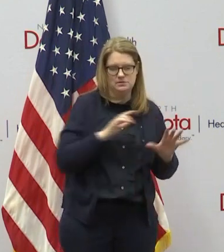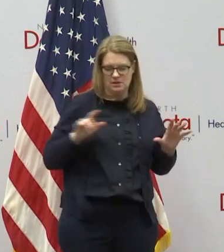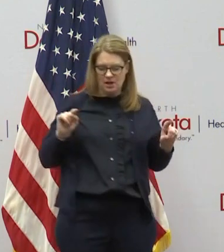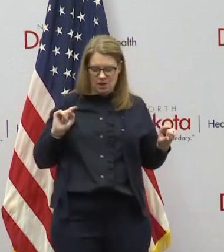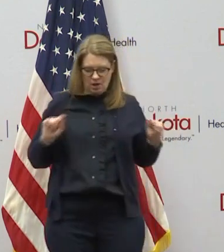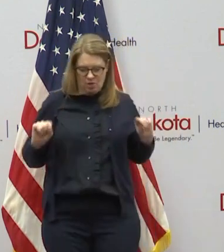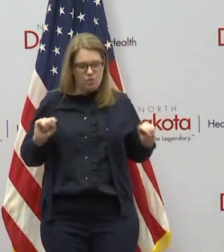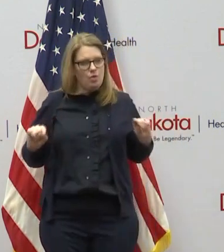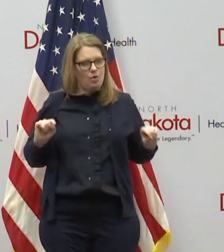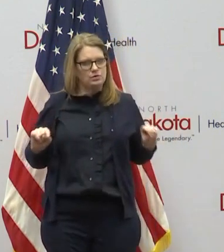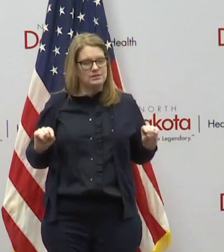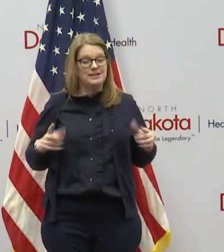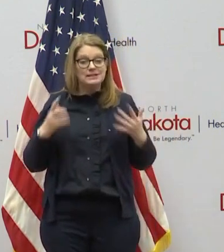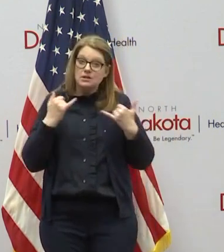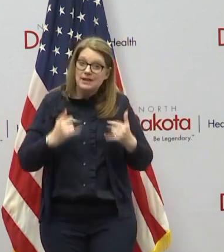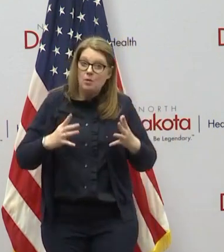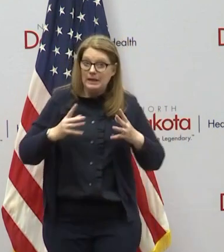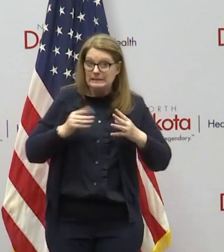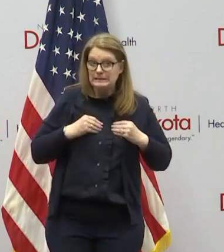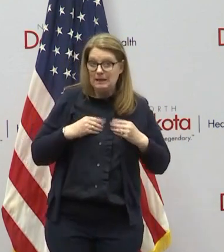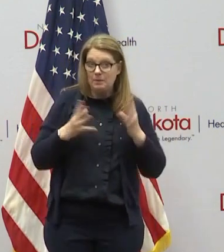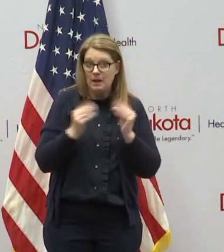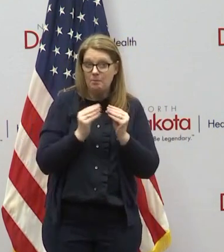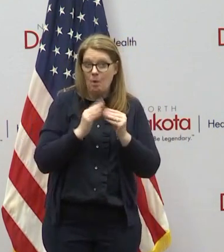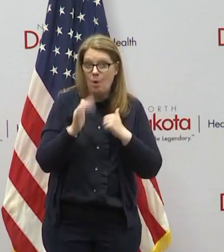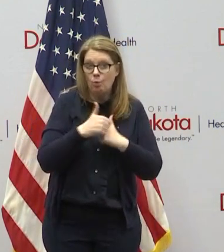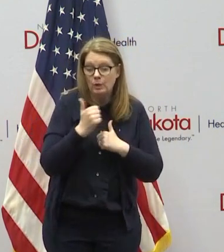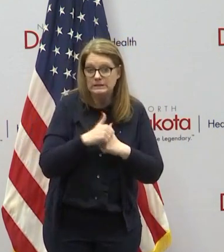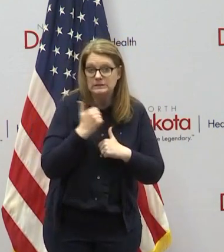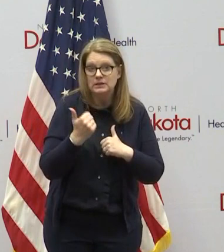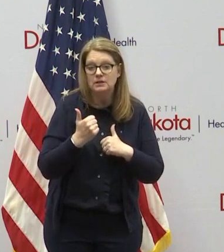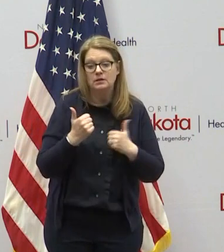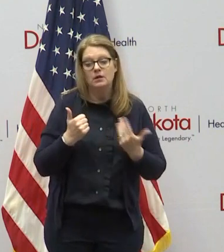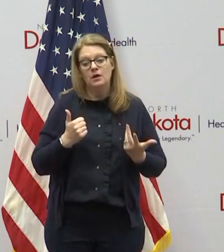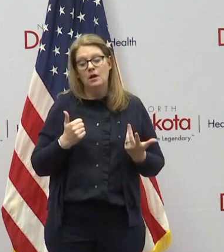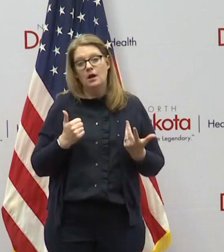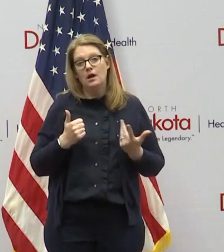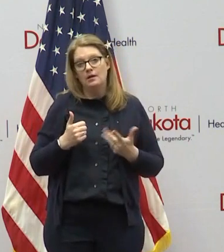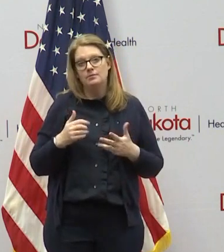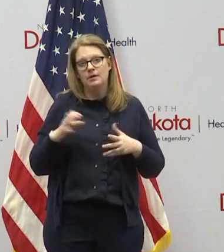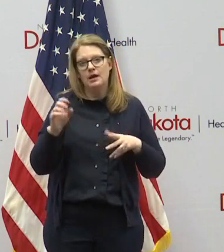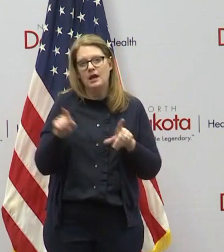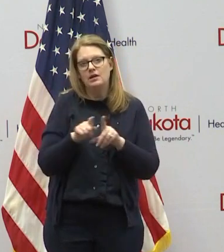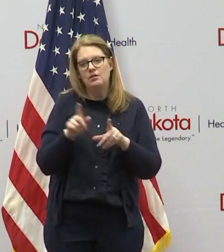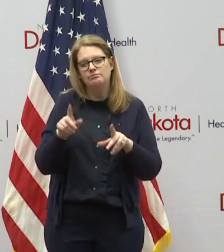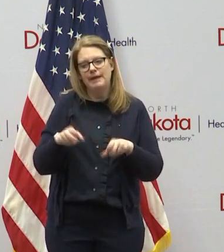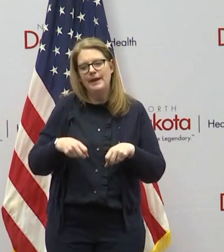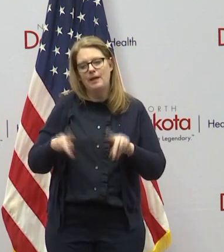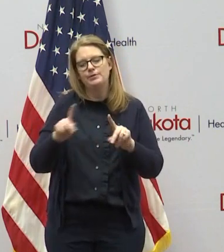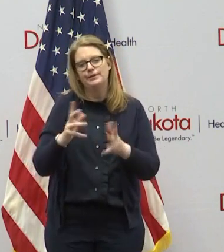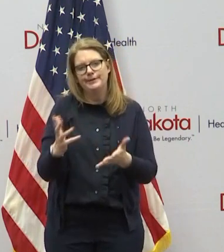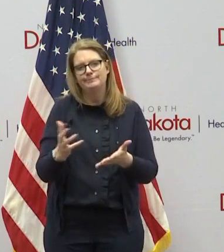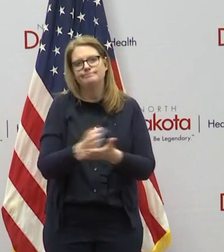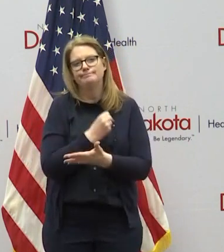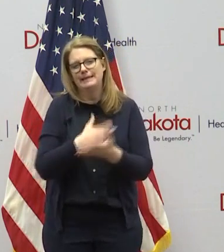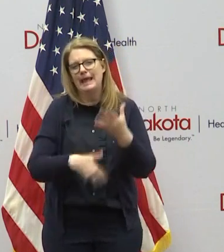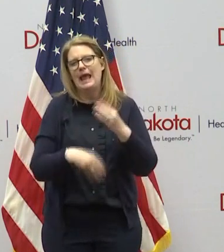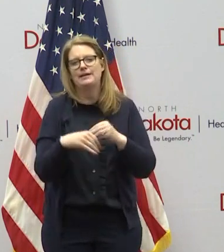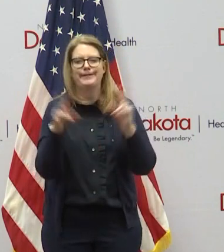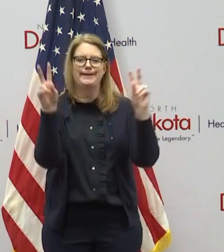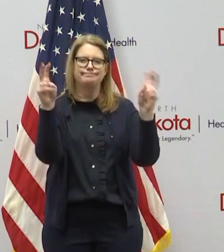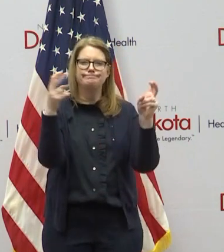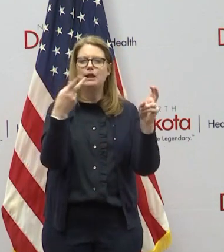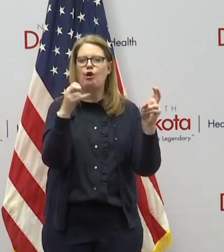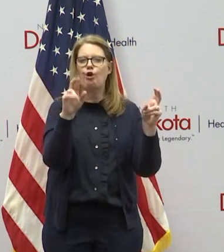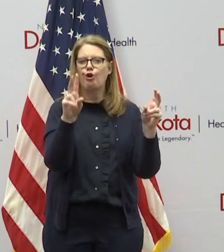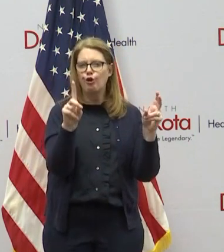take on more risk, or as we say, or as others might frame it, take an opportunity to build more herd immunity, because that'll be what's